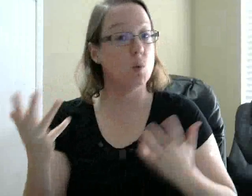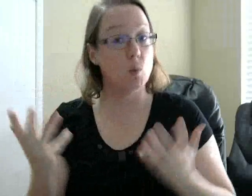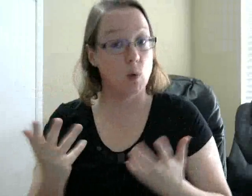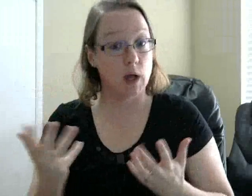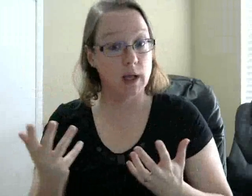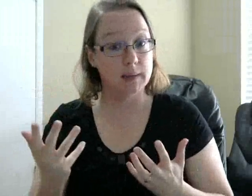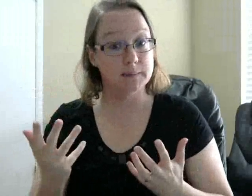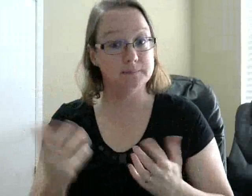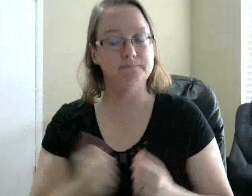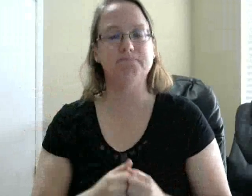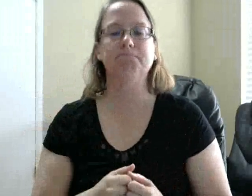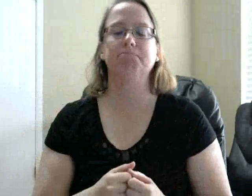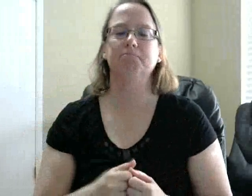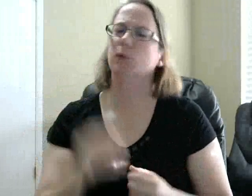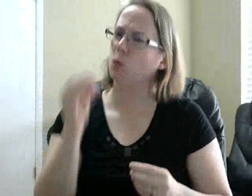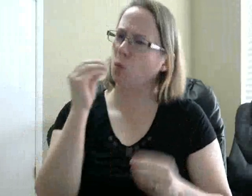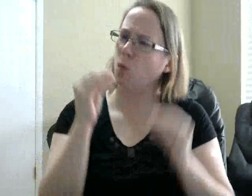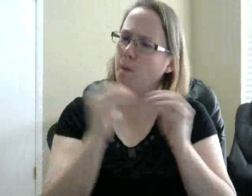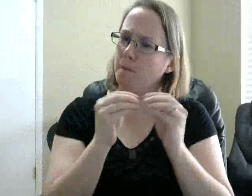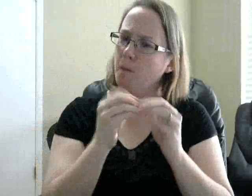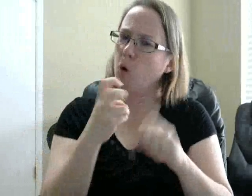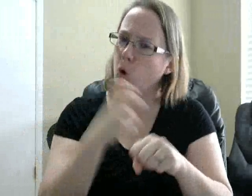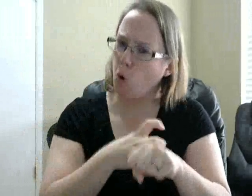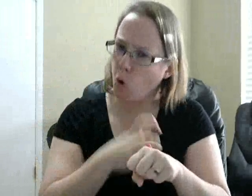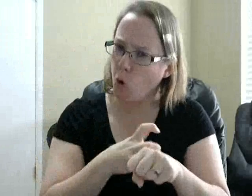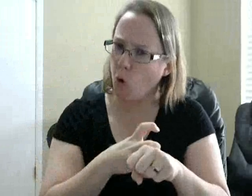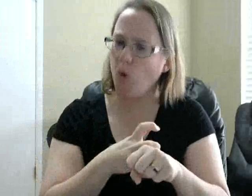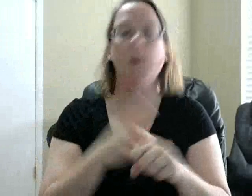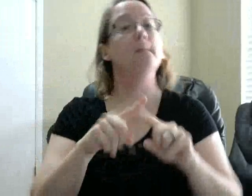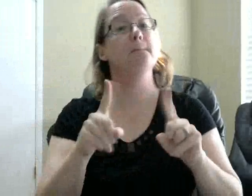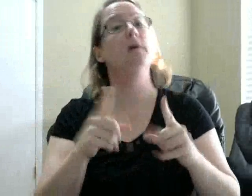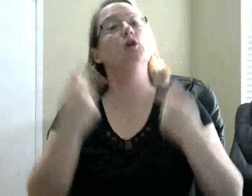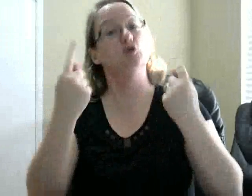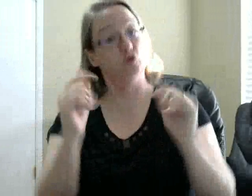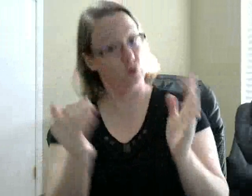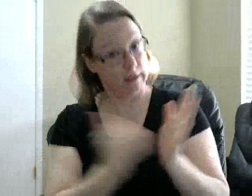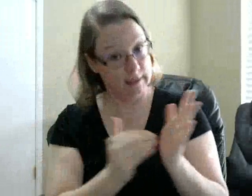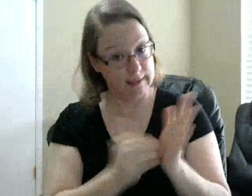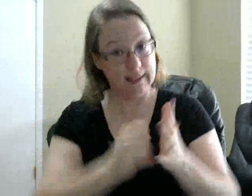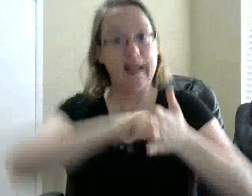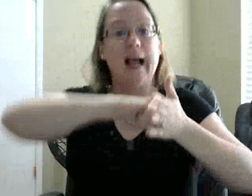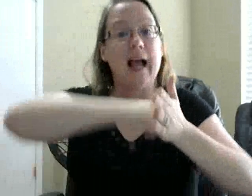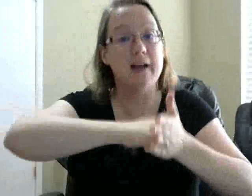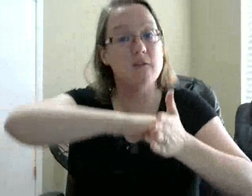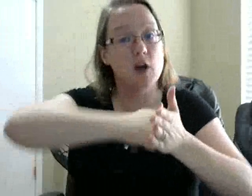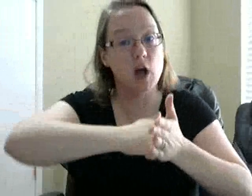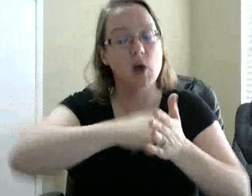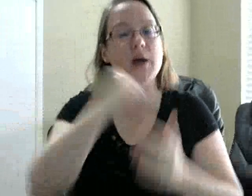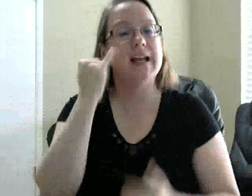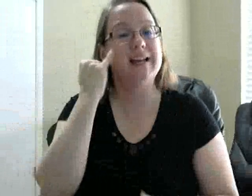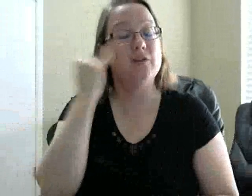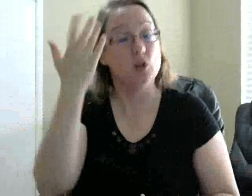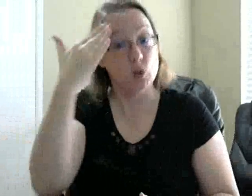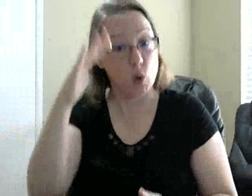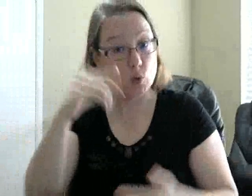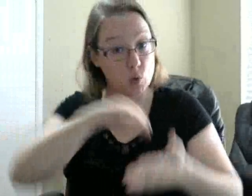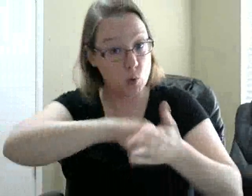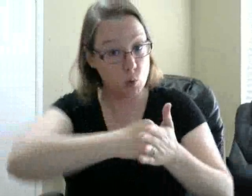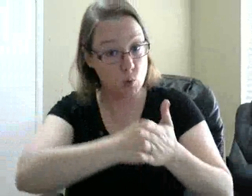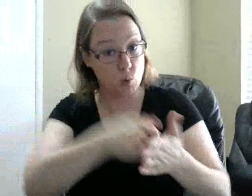a more difficult problem. Well, let's go. Let's stick with the avocados. And in case you don't know what an avocado is, it's actually a very delicious